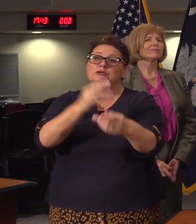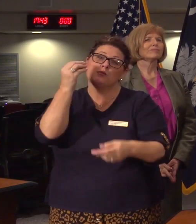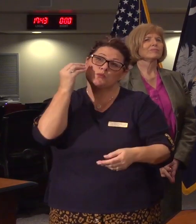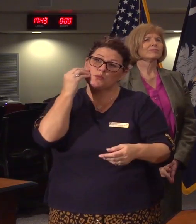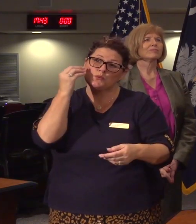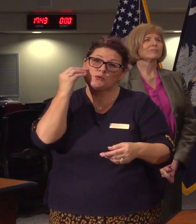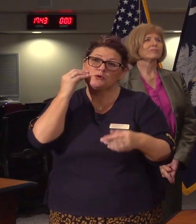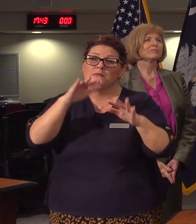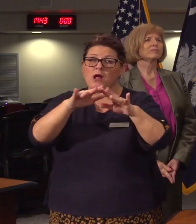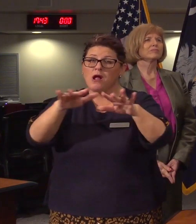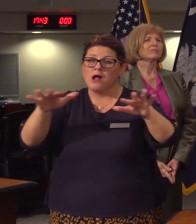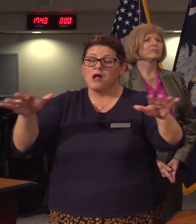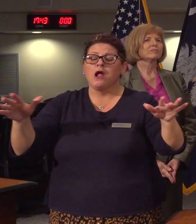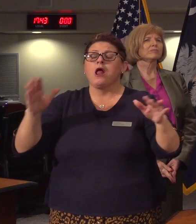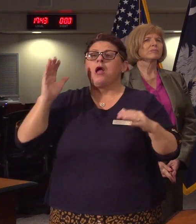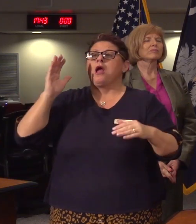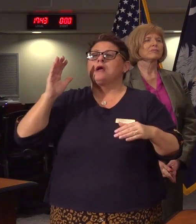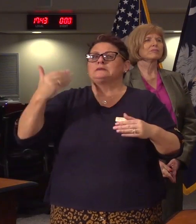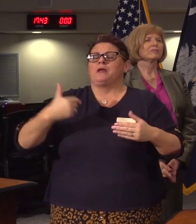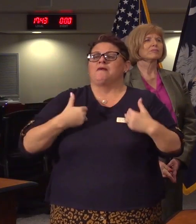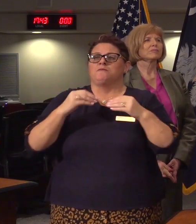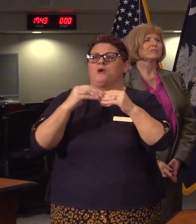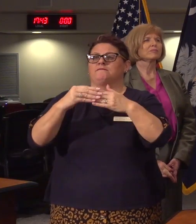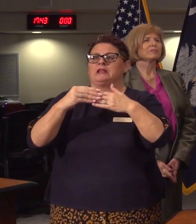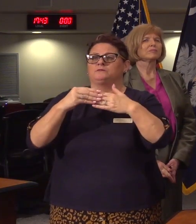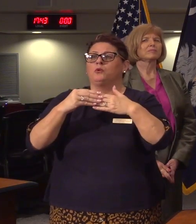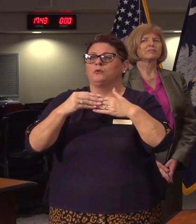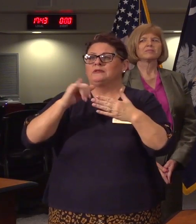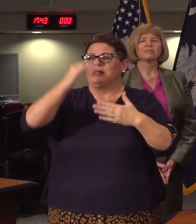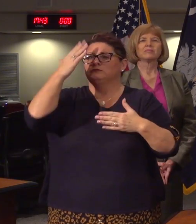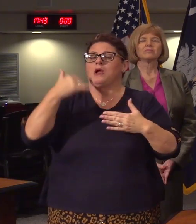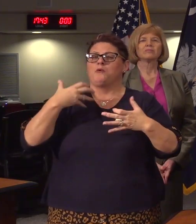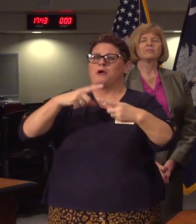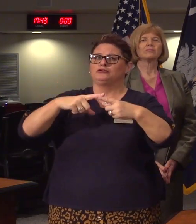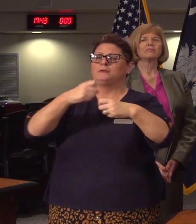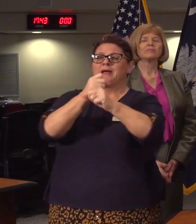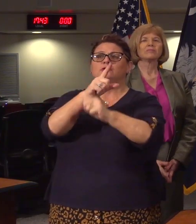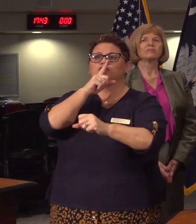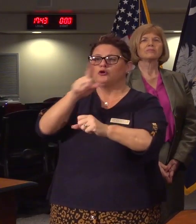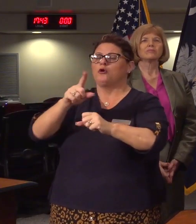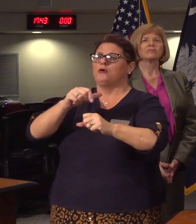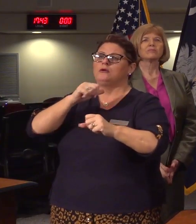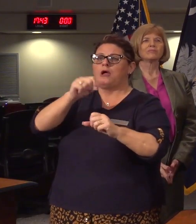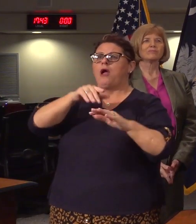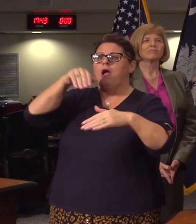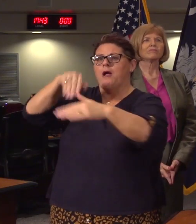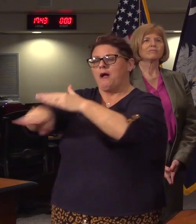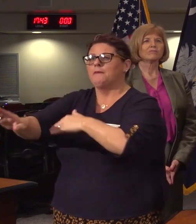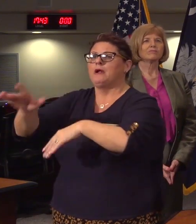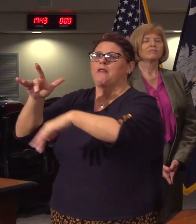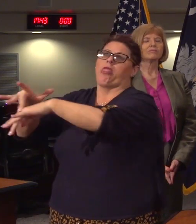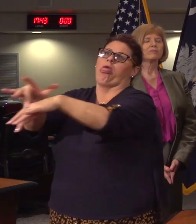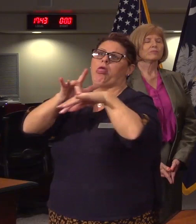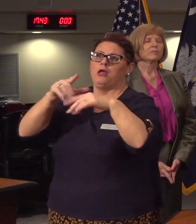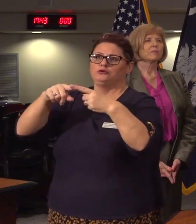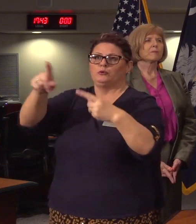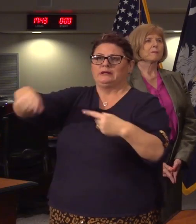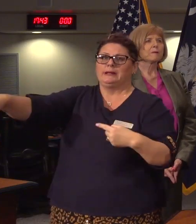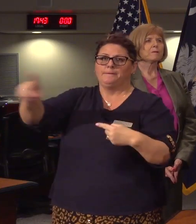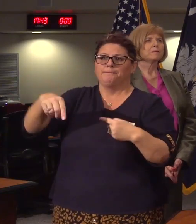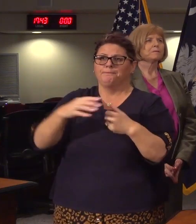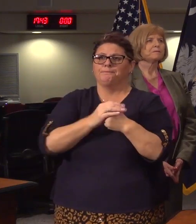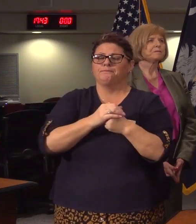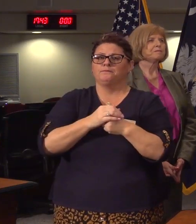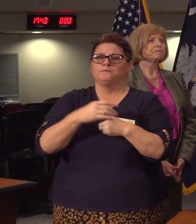of things, and that's why we have the state of emergency here. As I say, all hands are on deck. This is something that we are